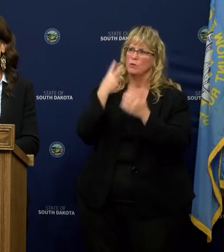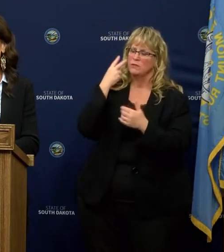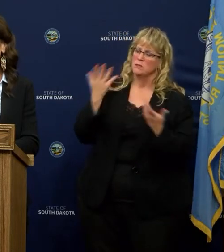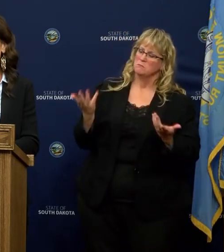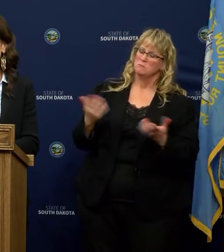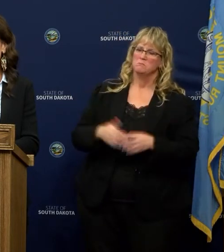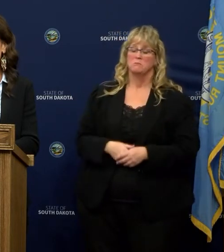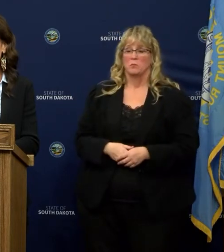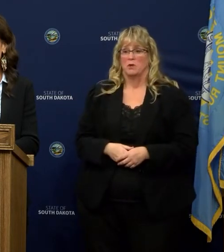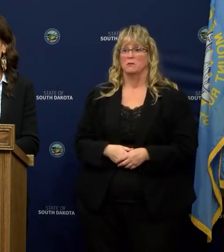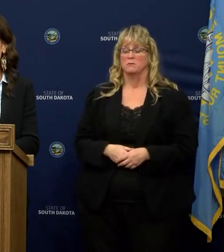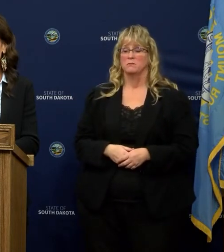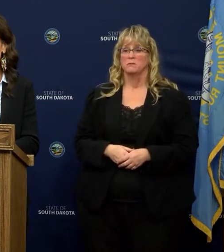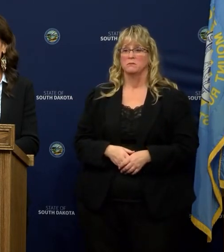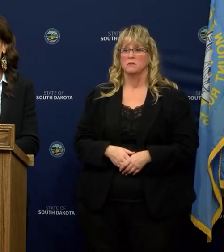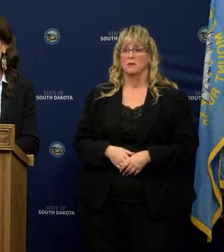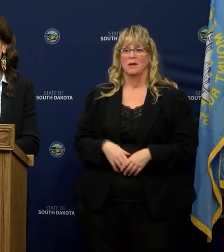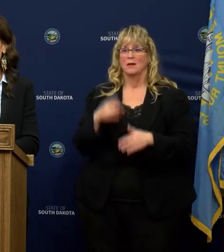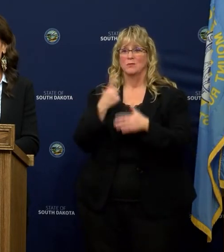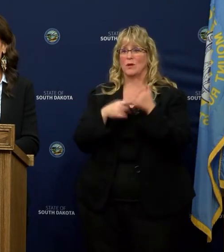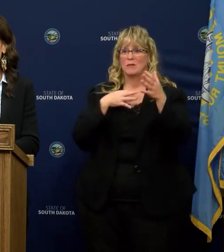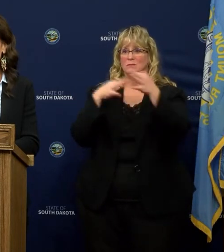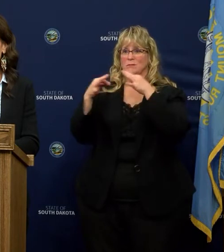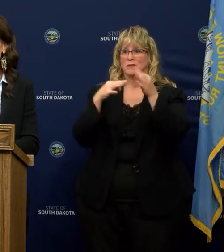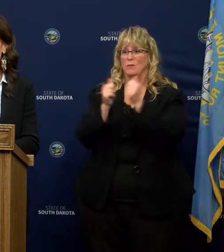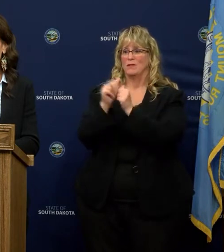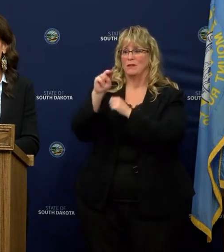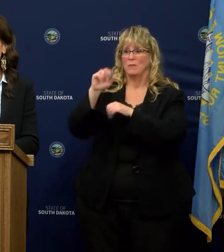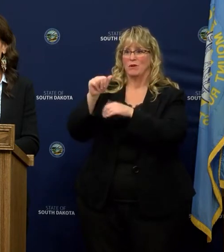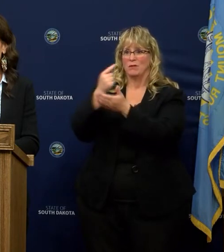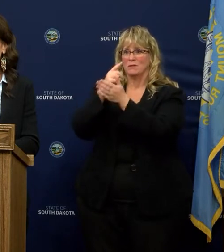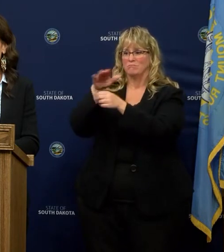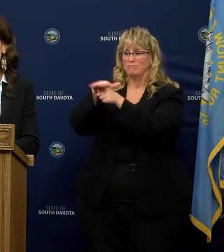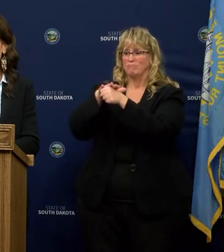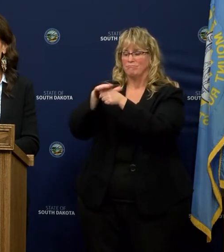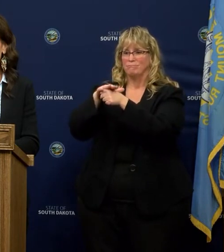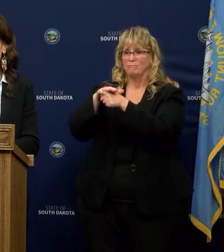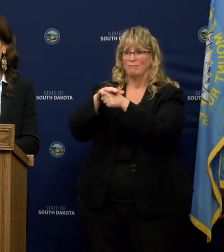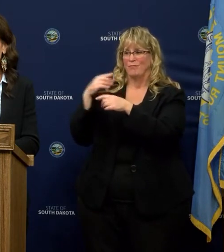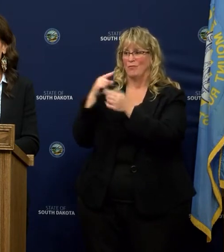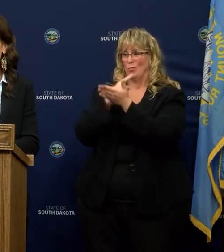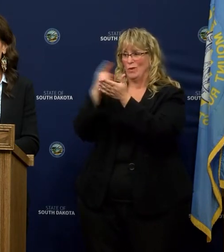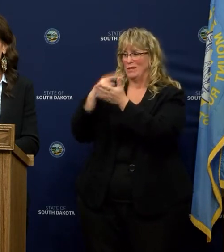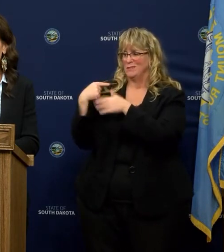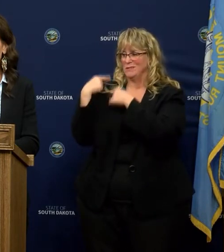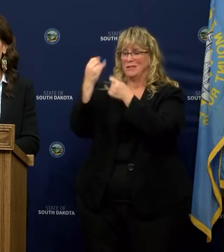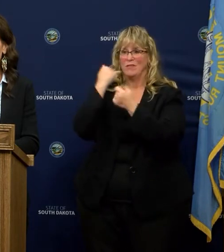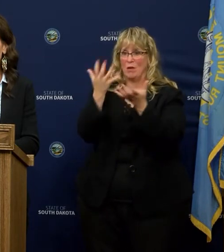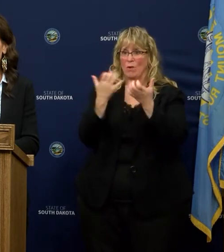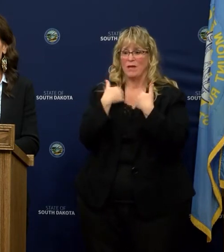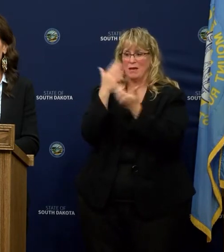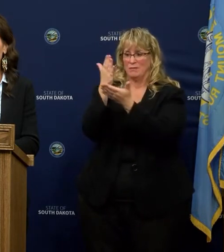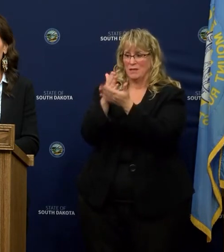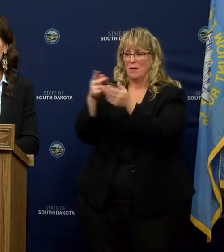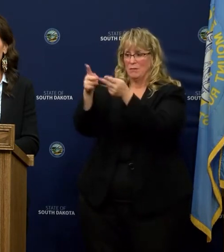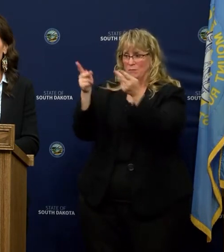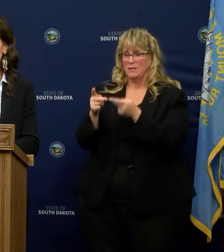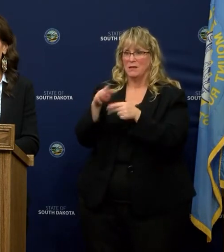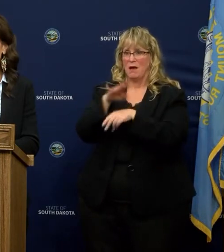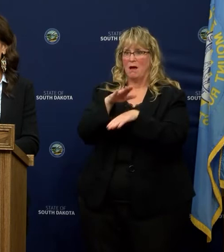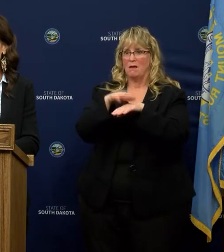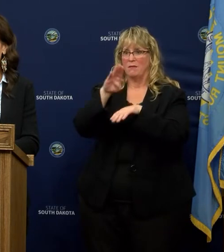it's pretty much what I've been visiting with them about for weeks now, is that if they wanted to have these checkpoints on BIA